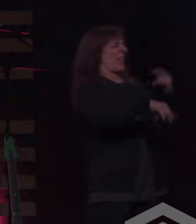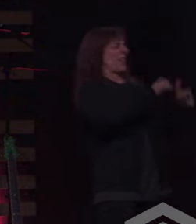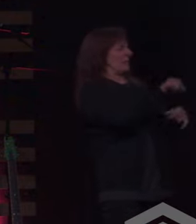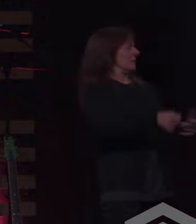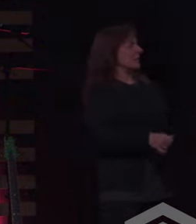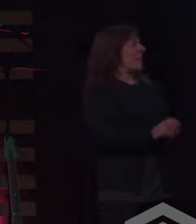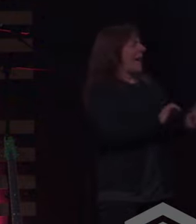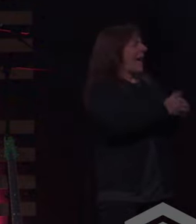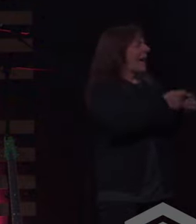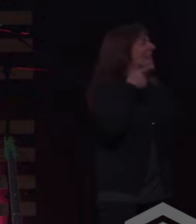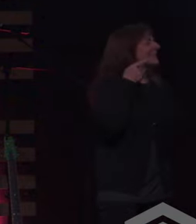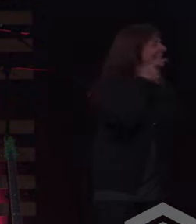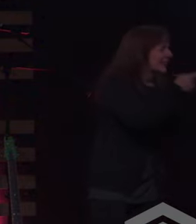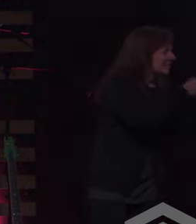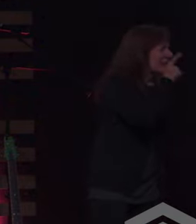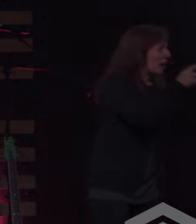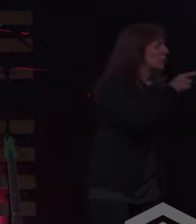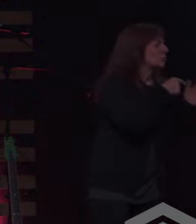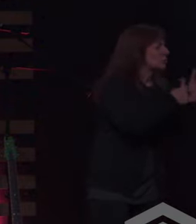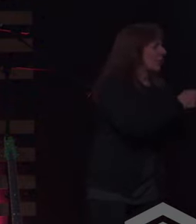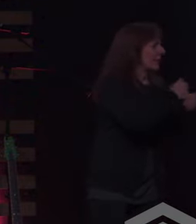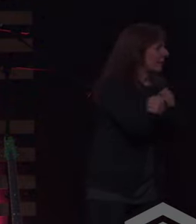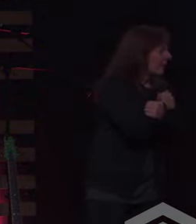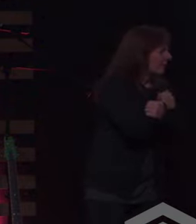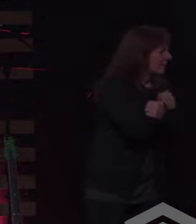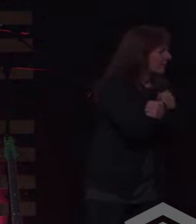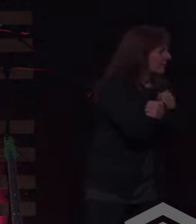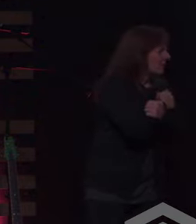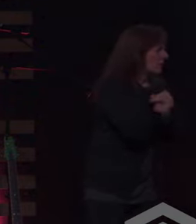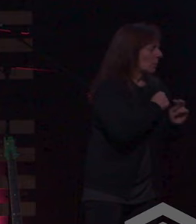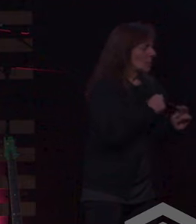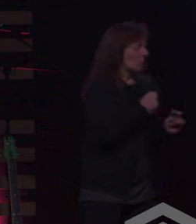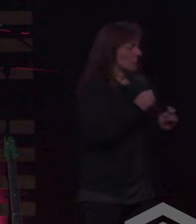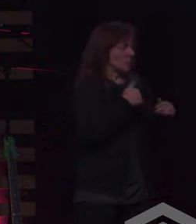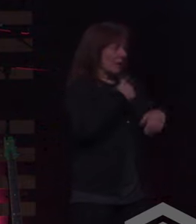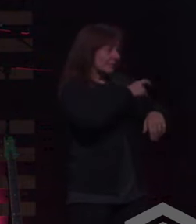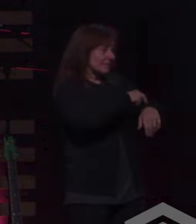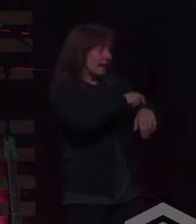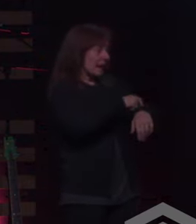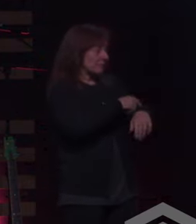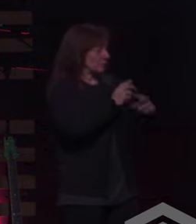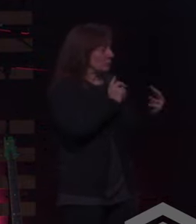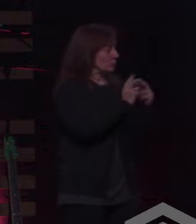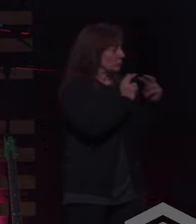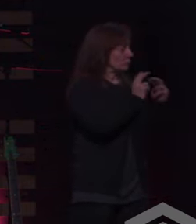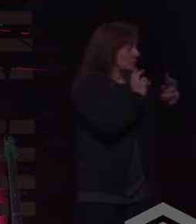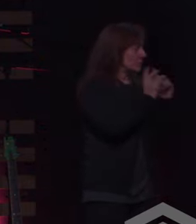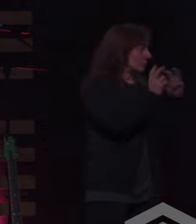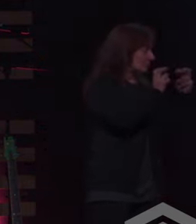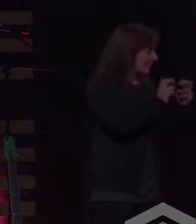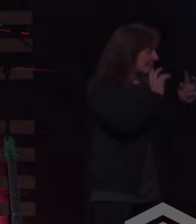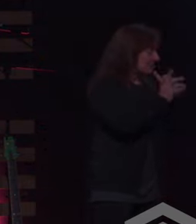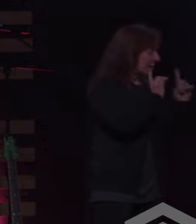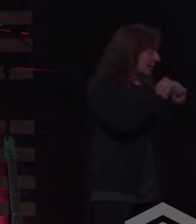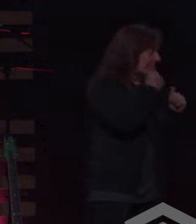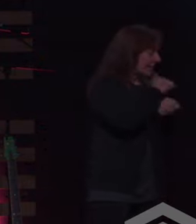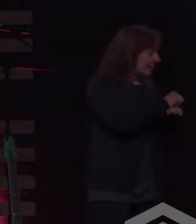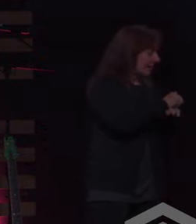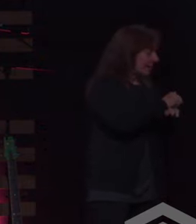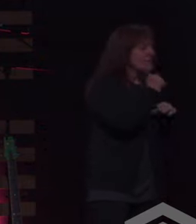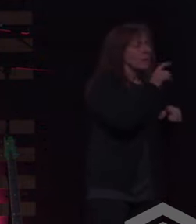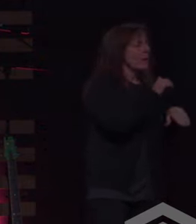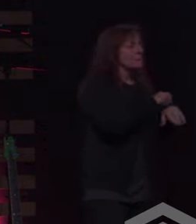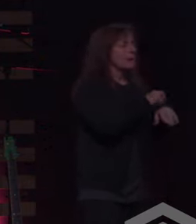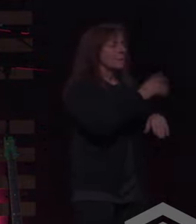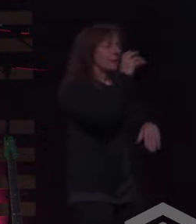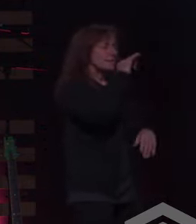are you intentionally doing that? How are you setting time aside for your marriage? If you don't have time, guess